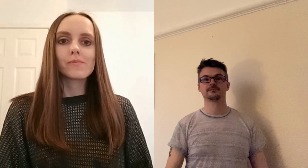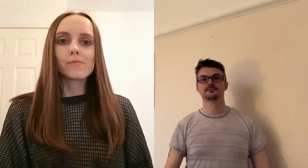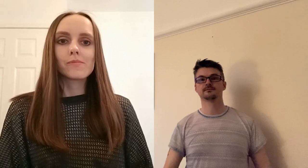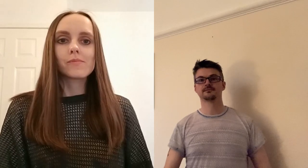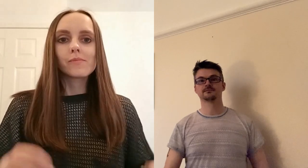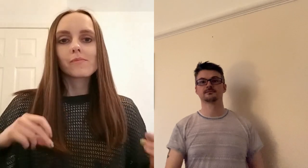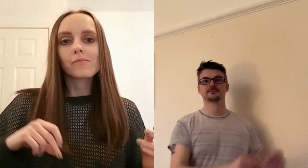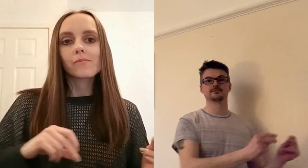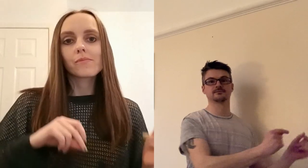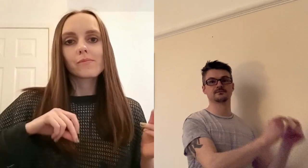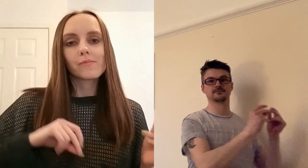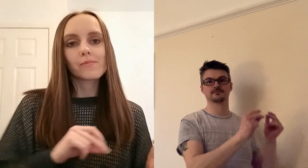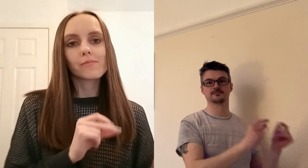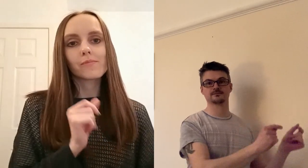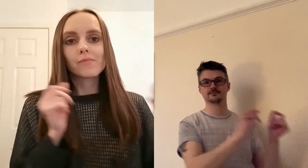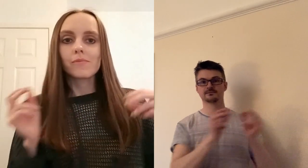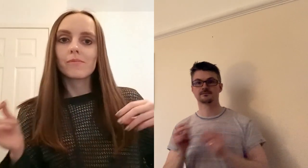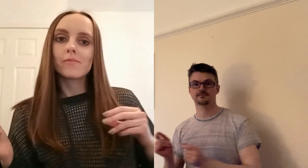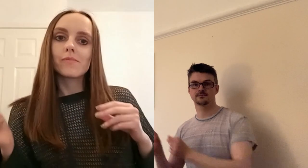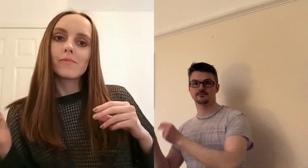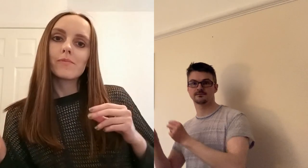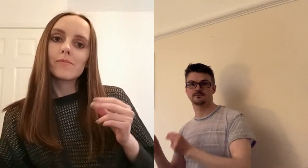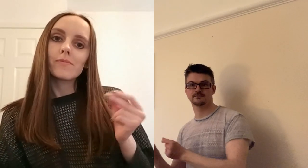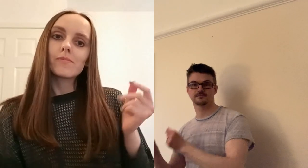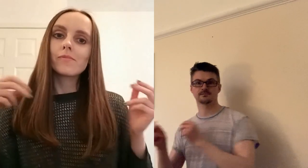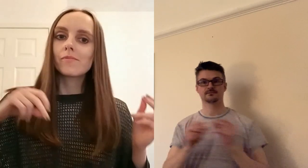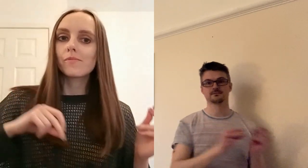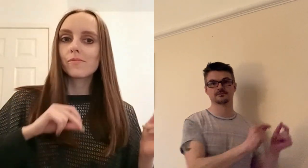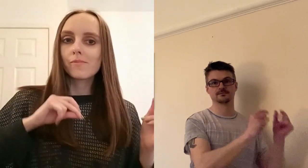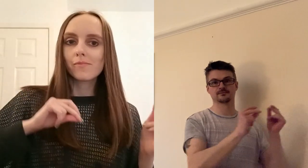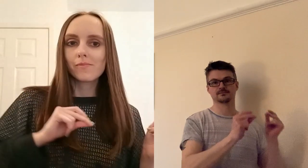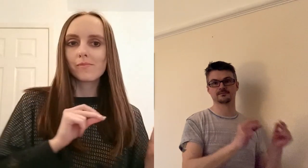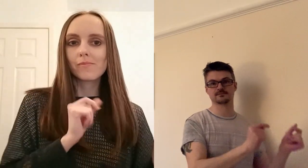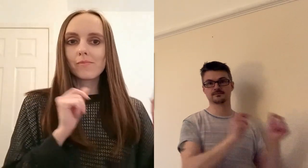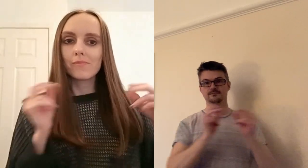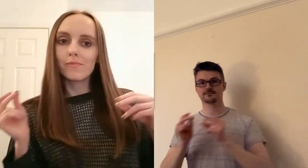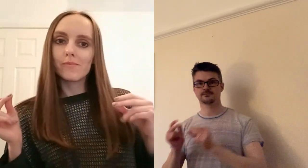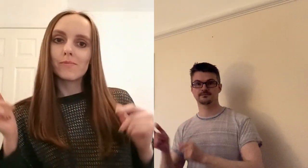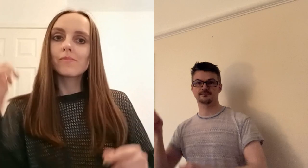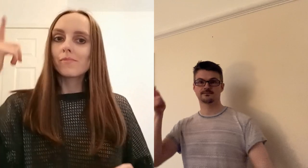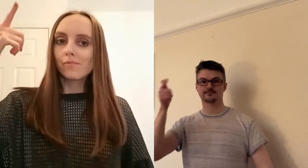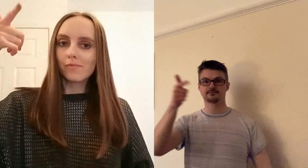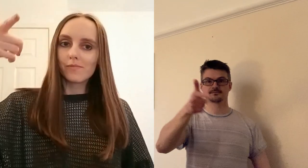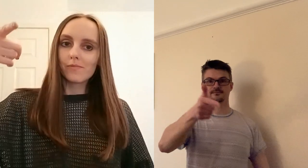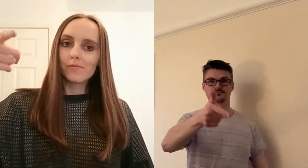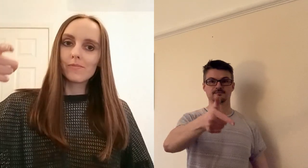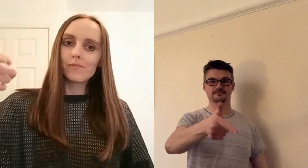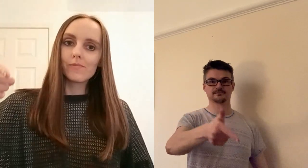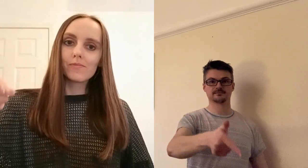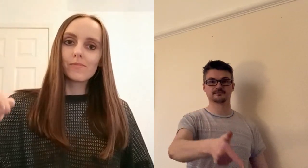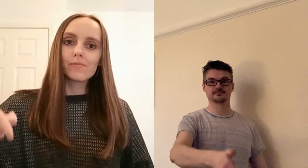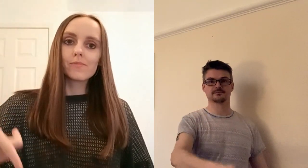this. Doing all right, doing all right, and you got